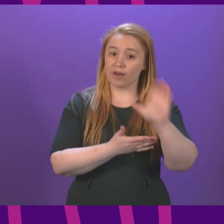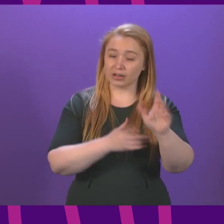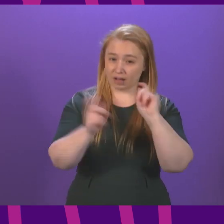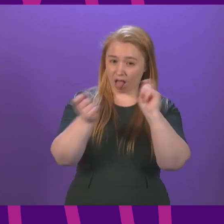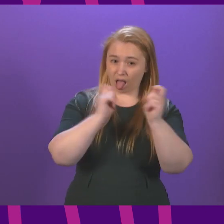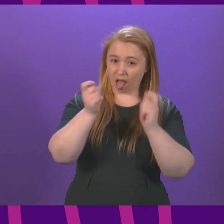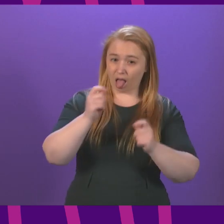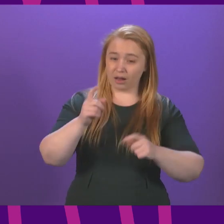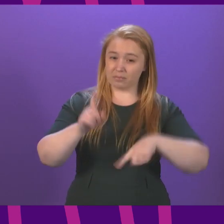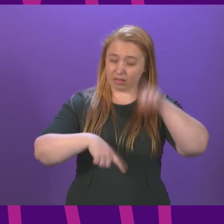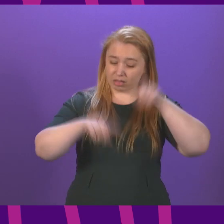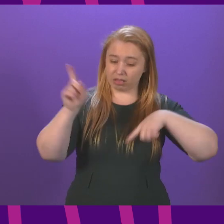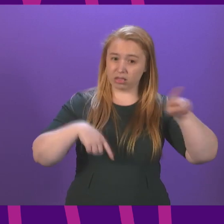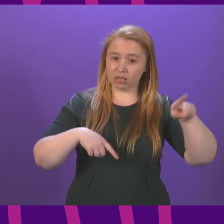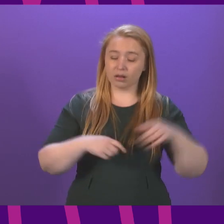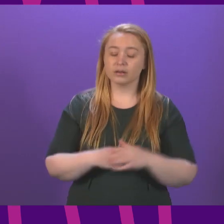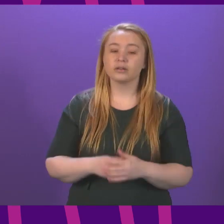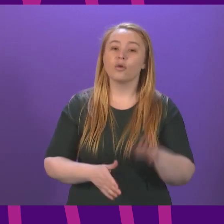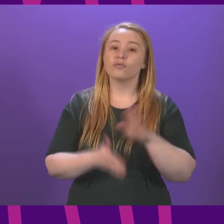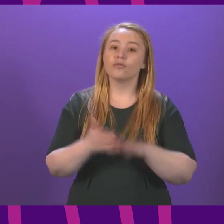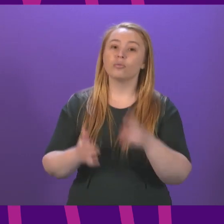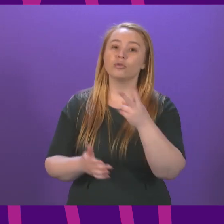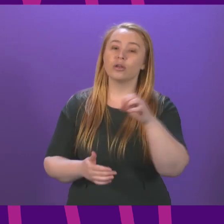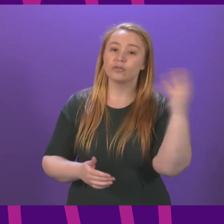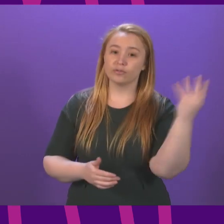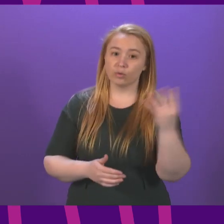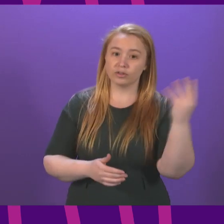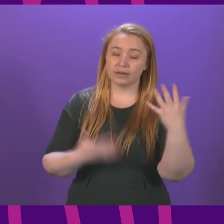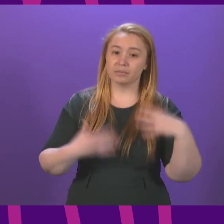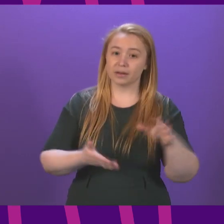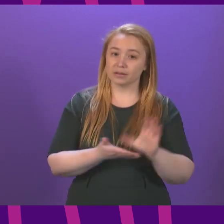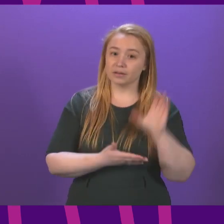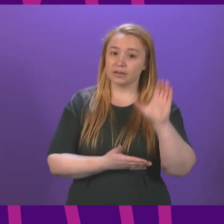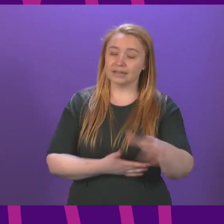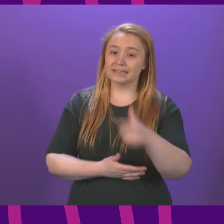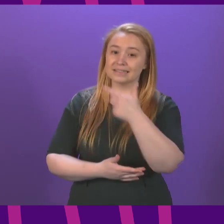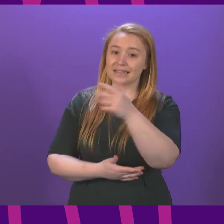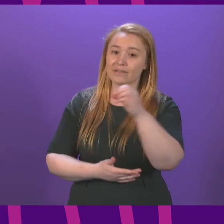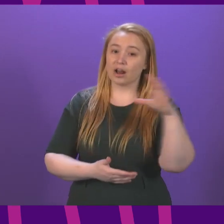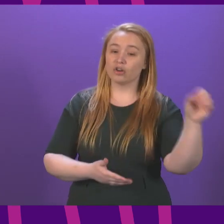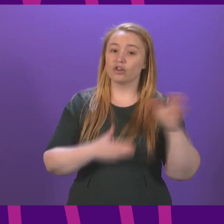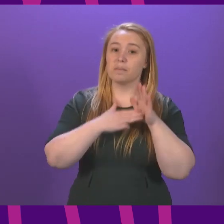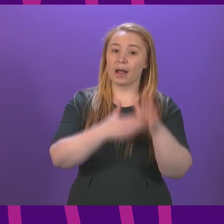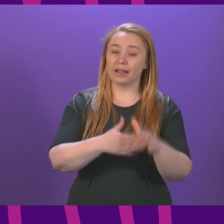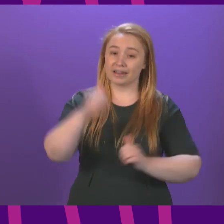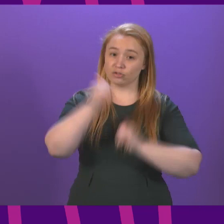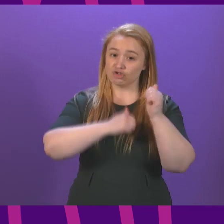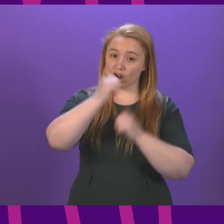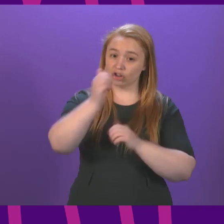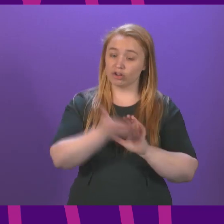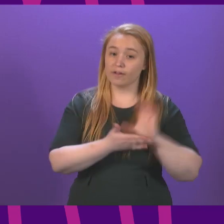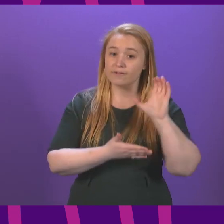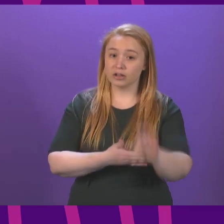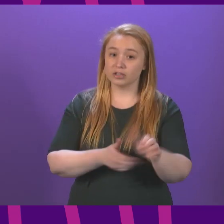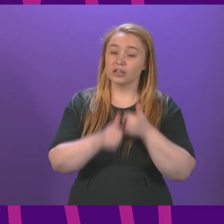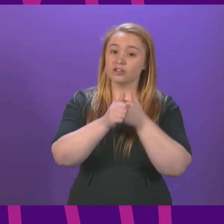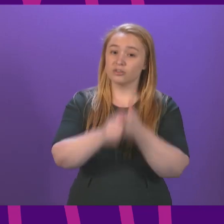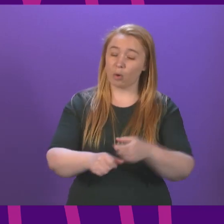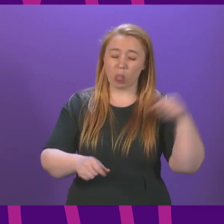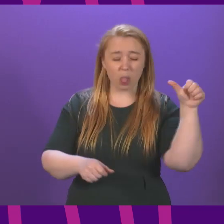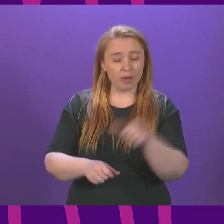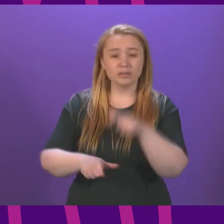The First Minister. David 2014, the Scottish Government has allocated over £700 million of European structural funds to support thousands of people and